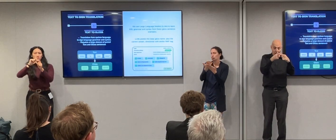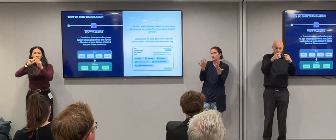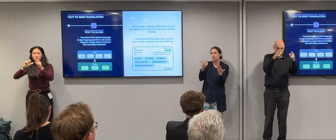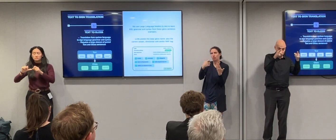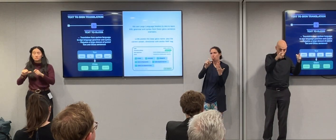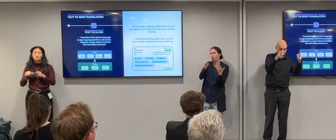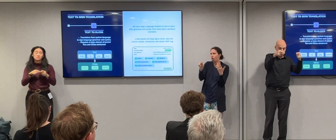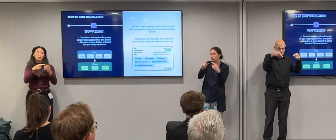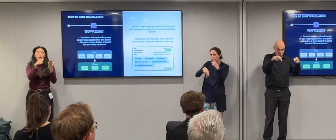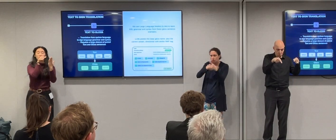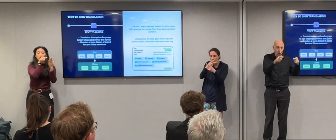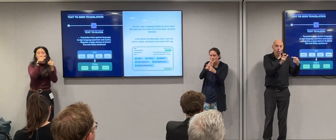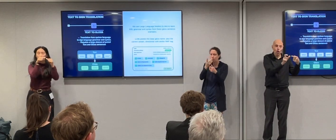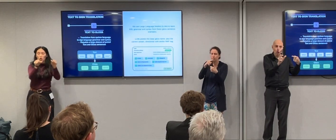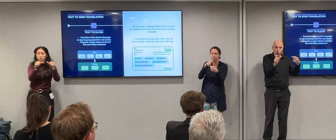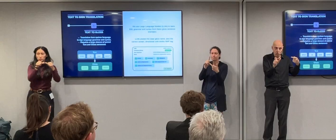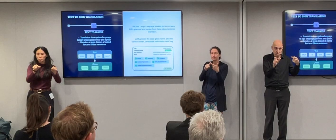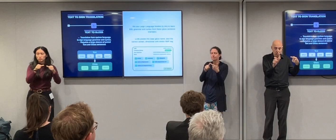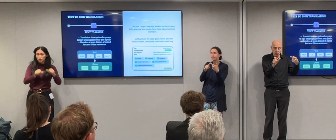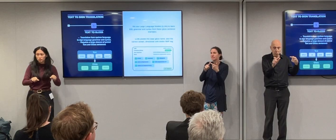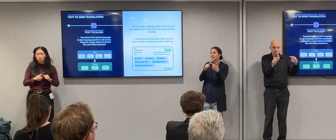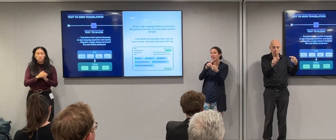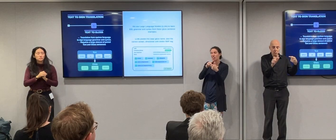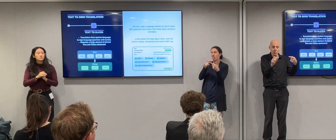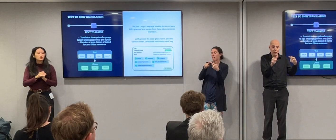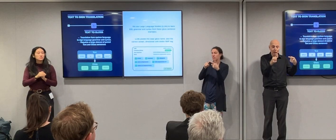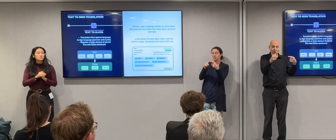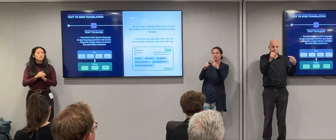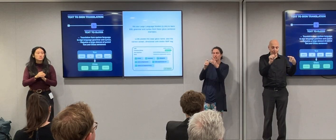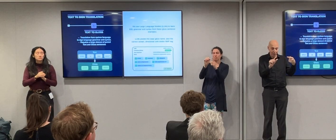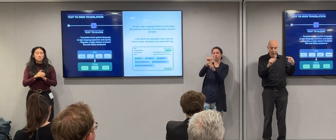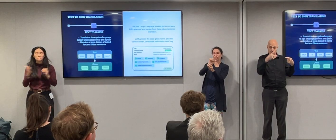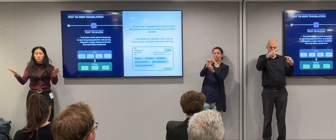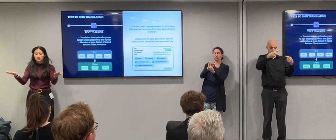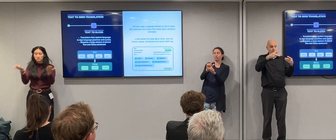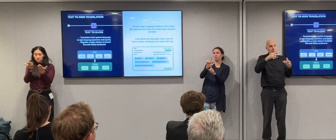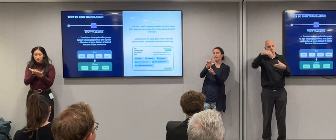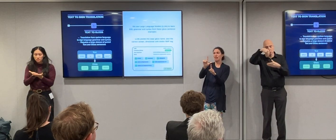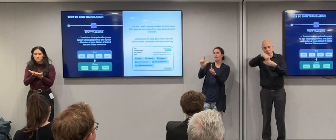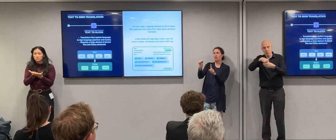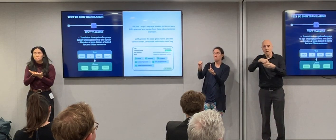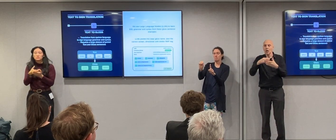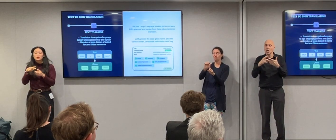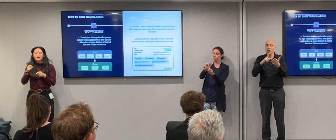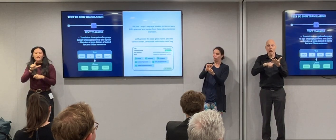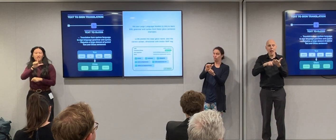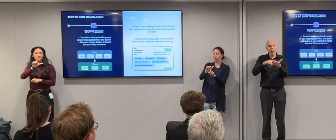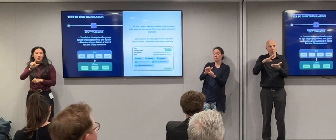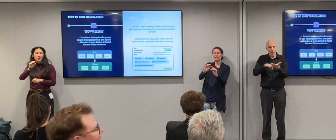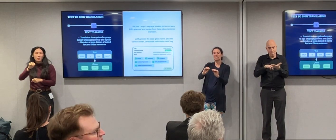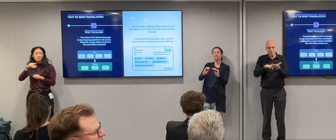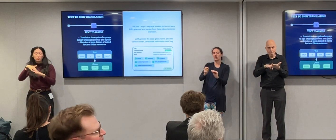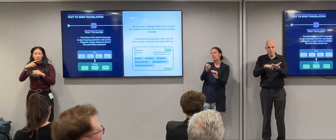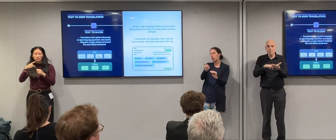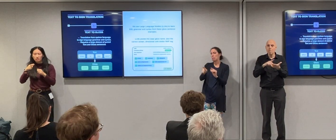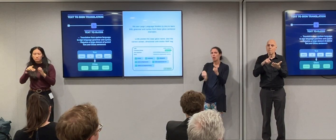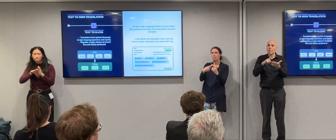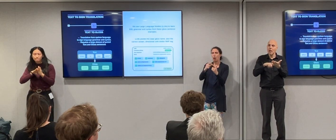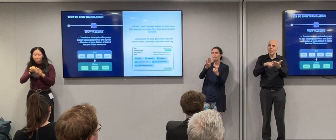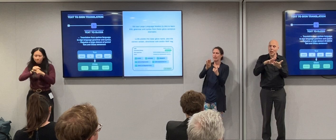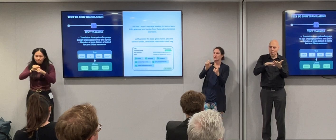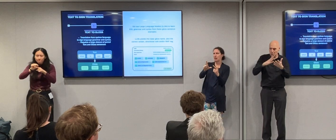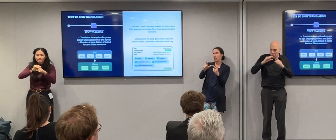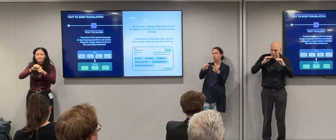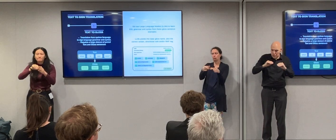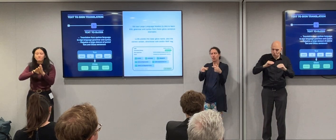translation. We then use these to fine-tune a large language model, and kind of like teach it a bit about BSL